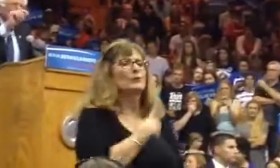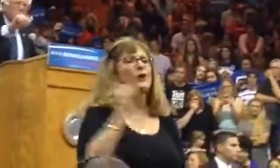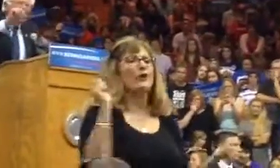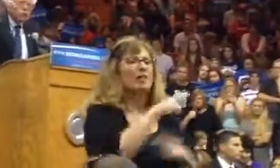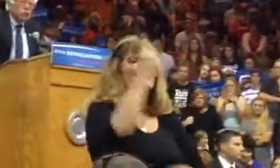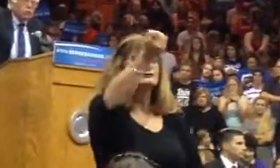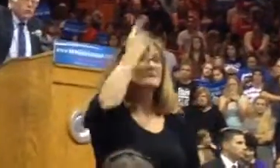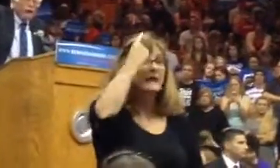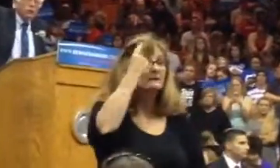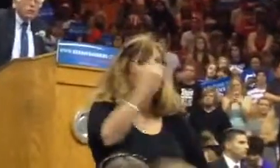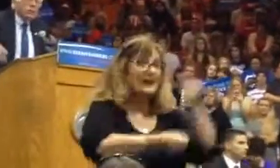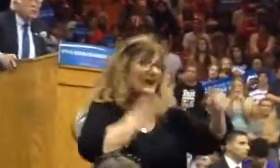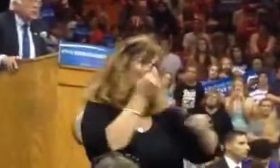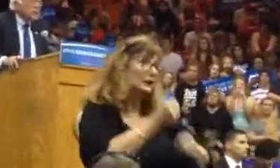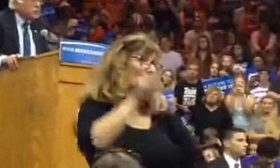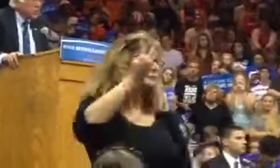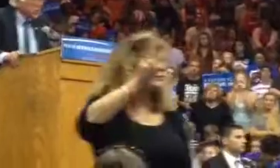that in the year